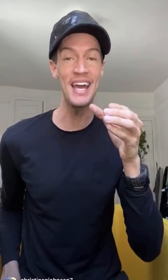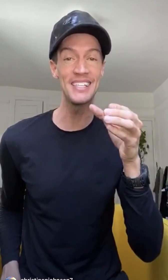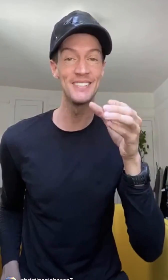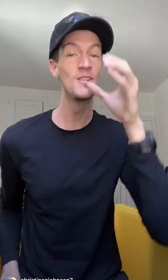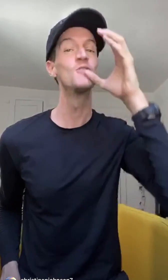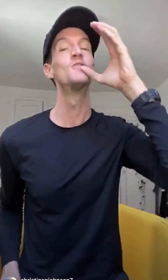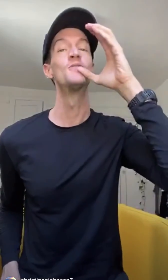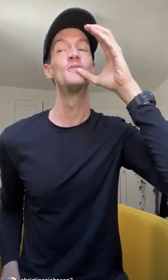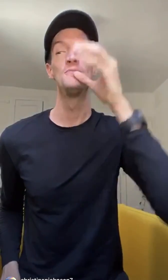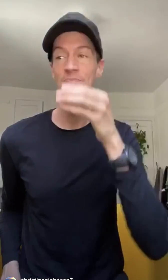puckers.